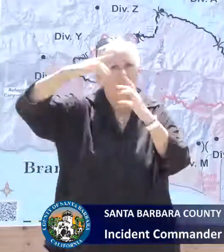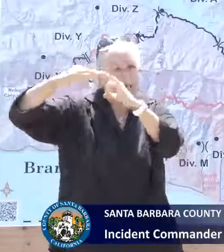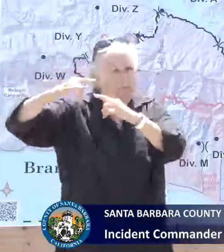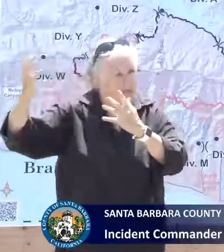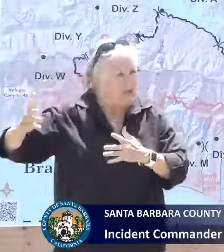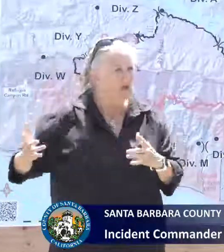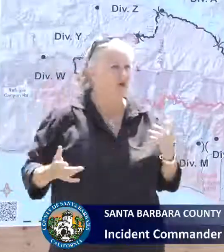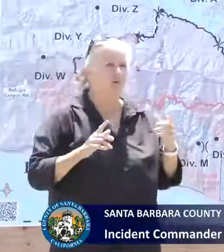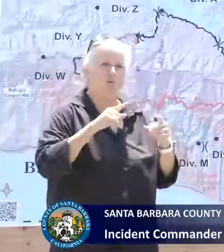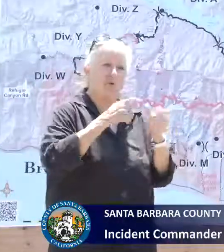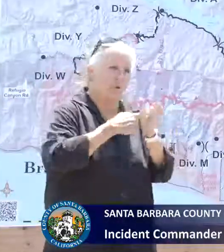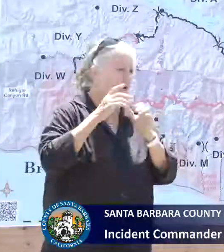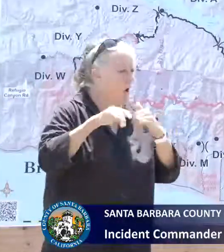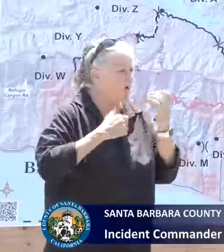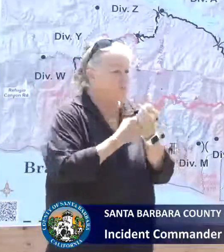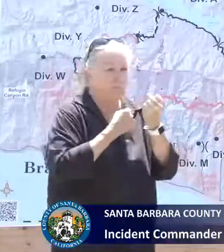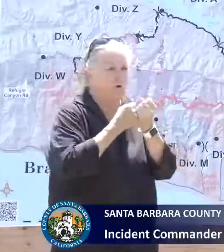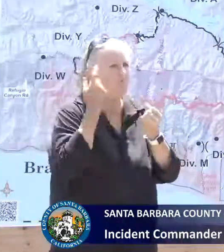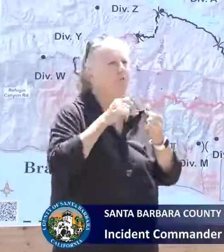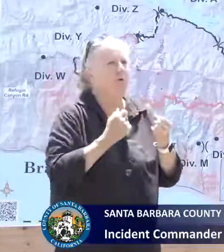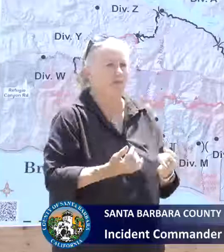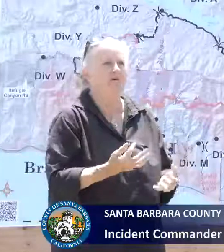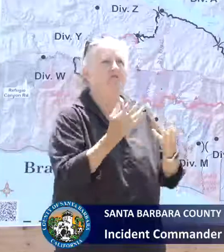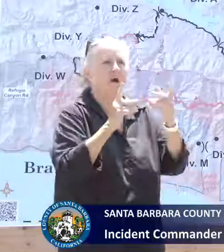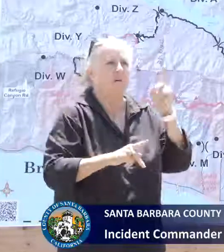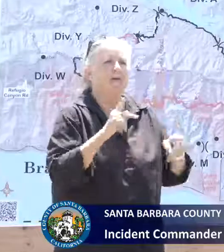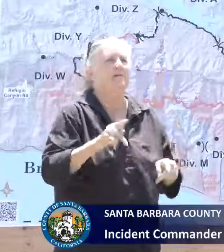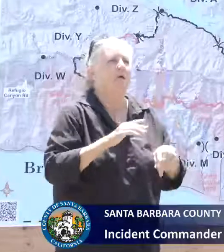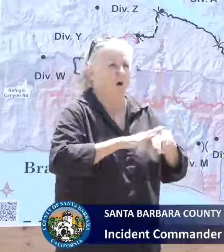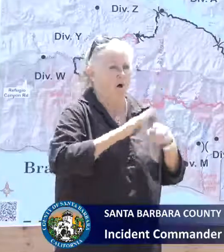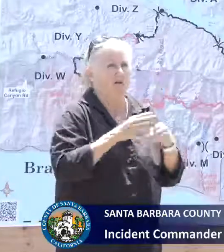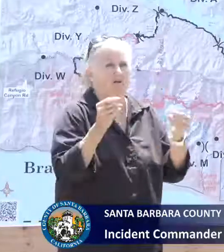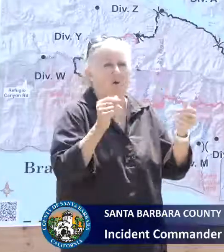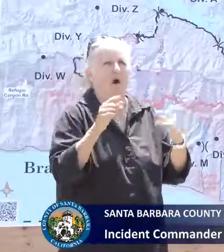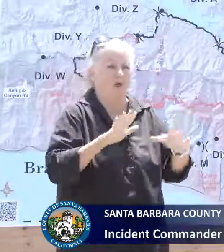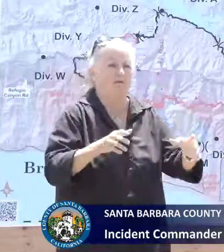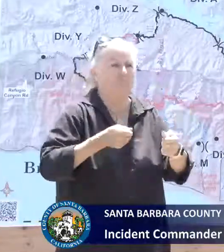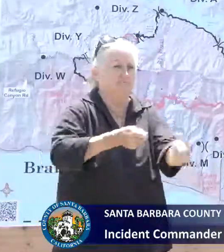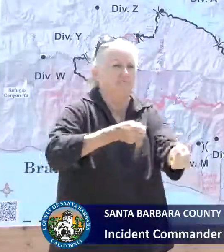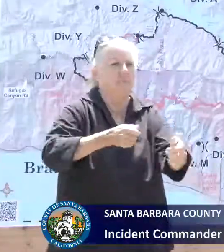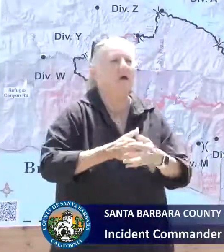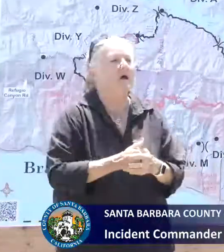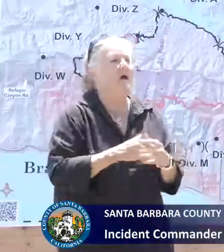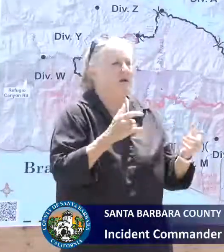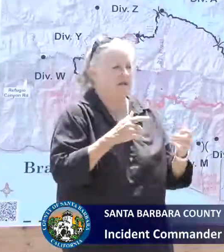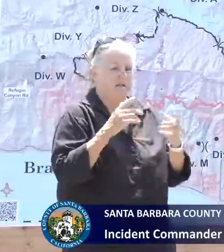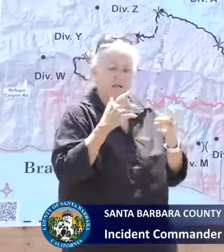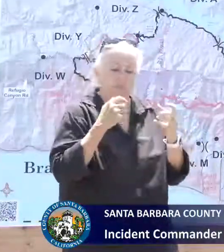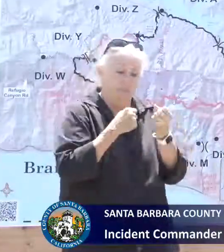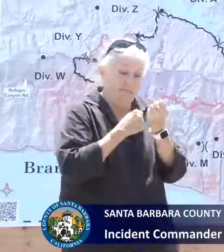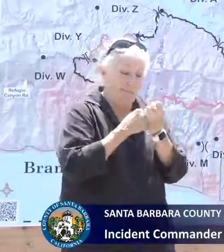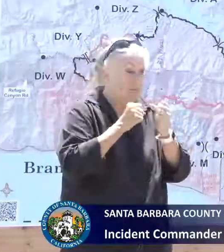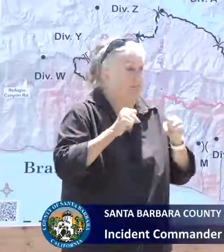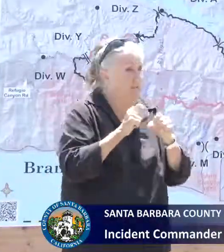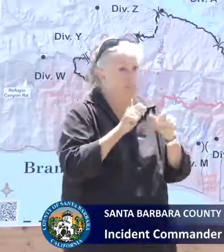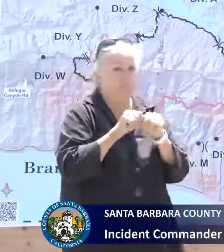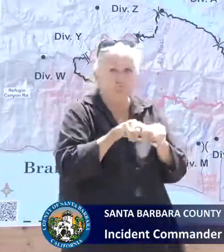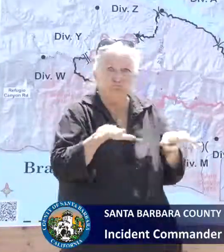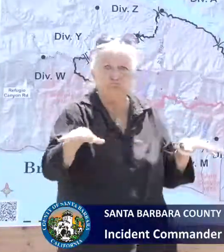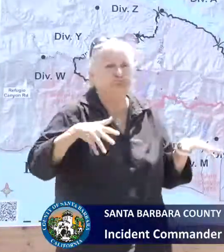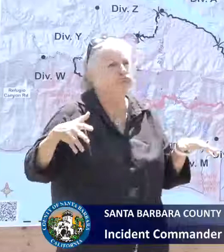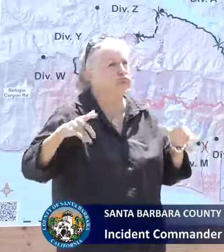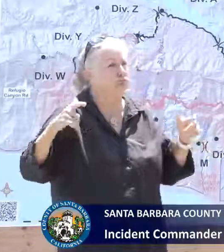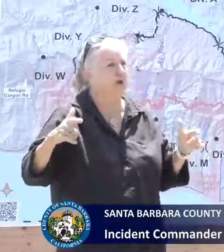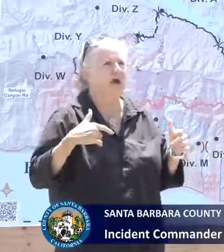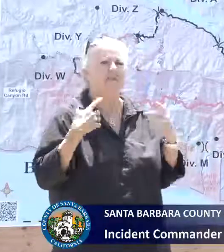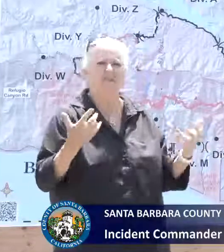is required to support all the firefighters on the ground. You know, it's just not them, it takes quite a support system. One thing I want to clarify, there was a lot